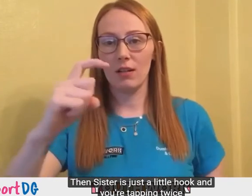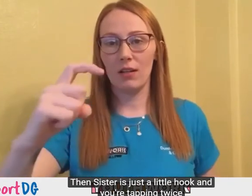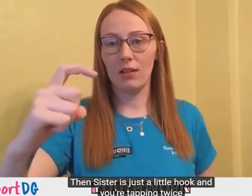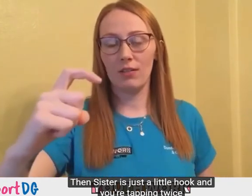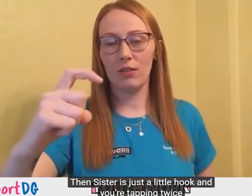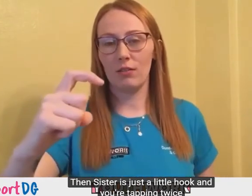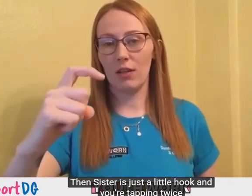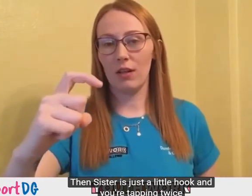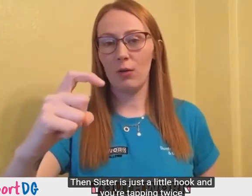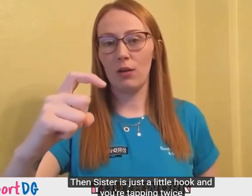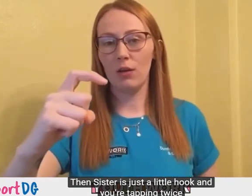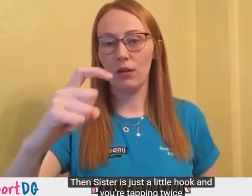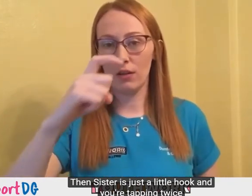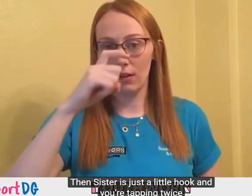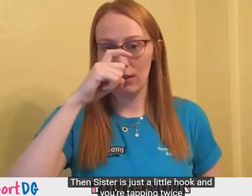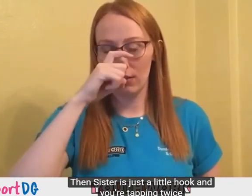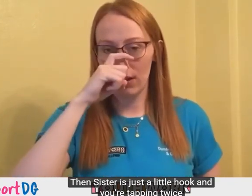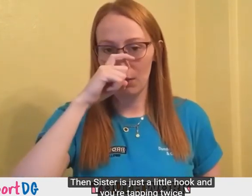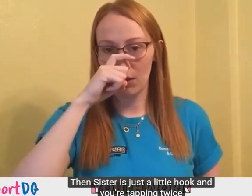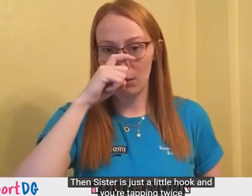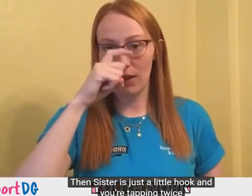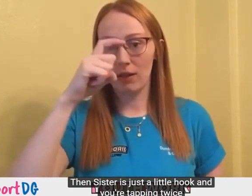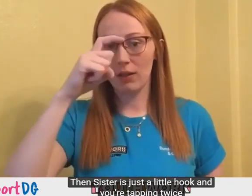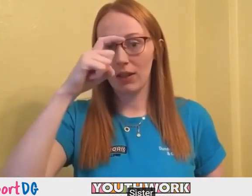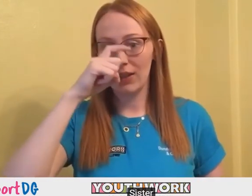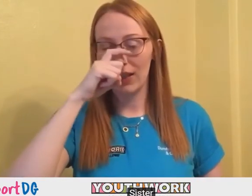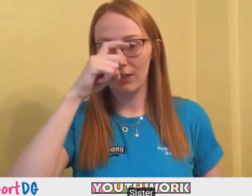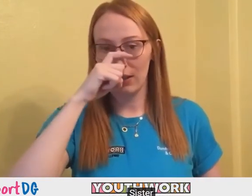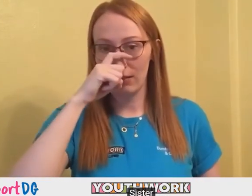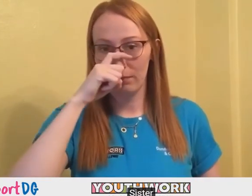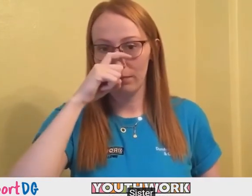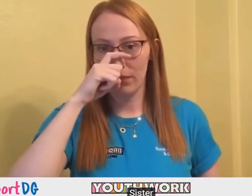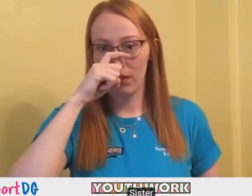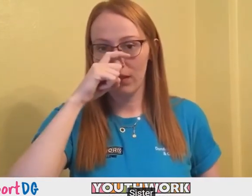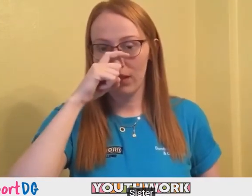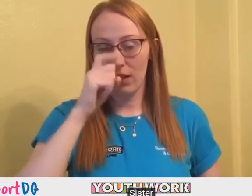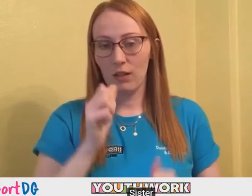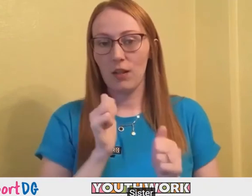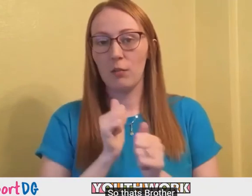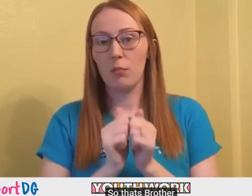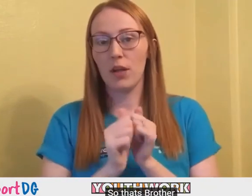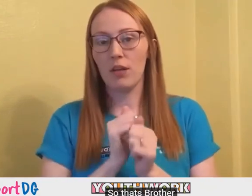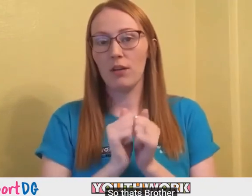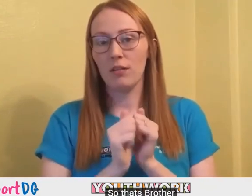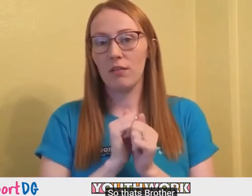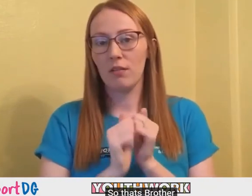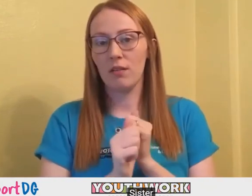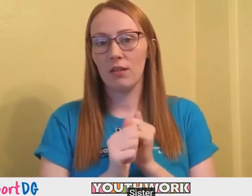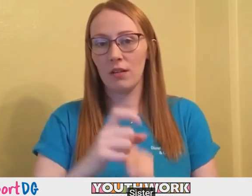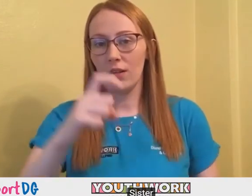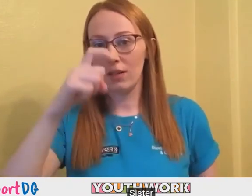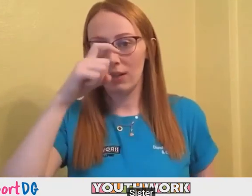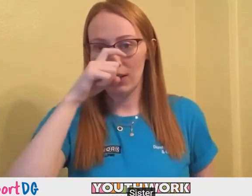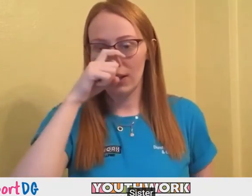is just a little hook and you're tapping twice, sister. So that's brother,